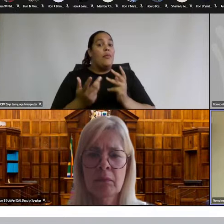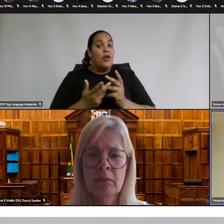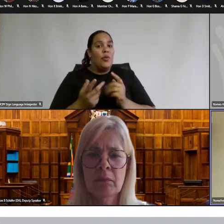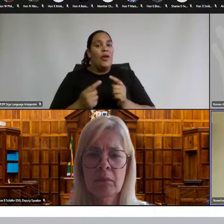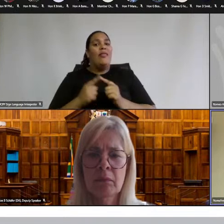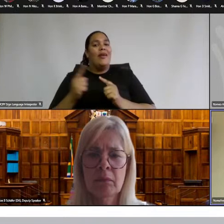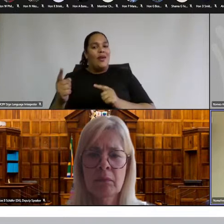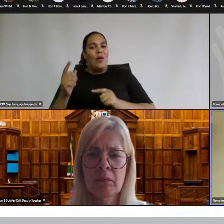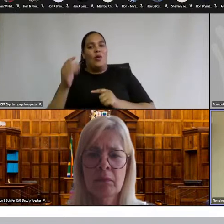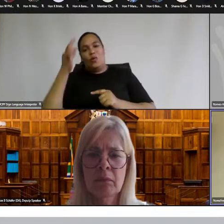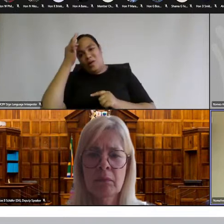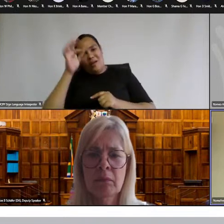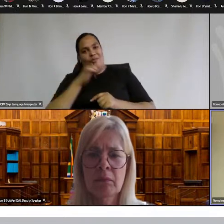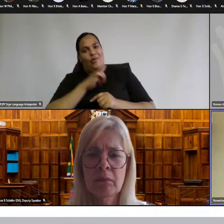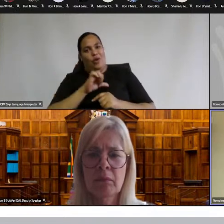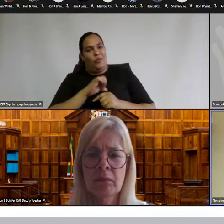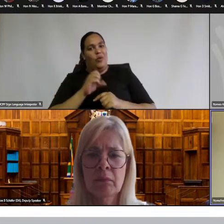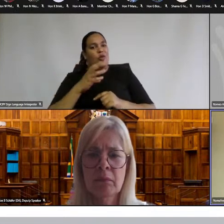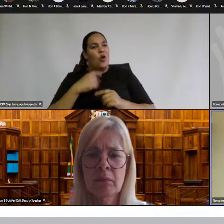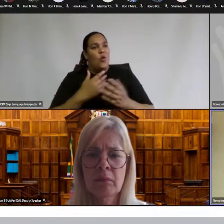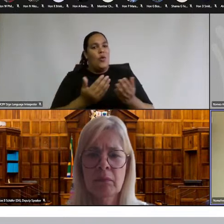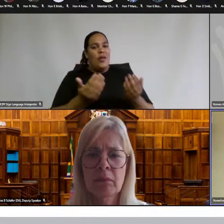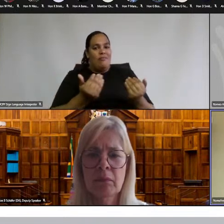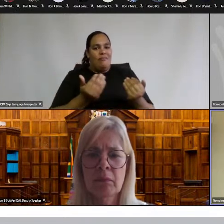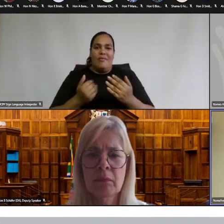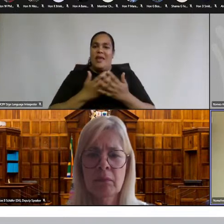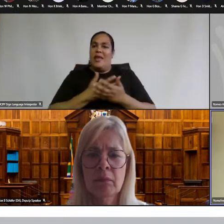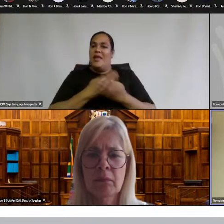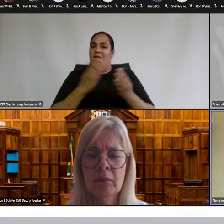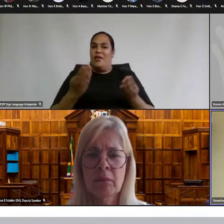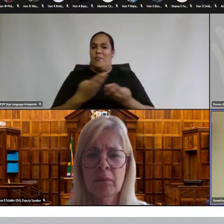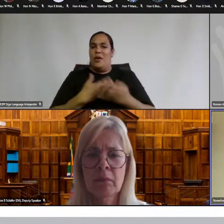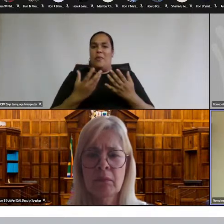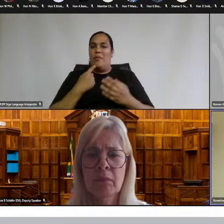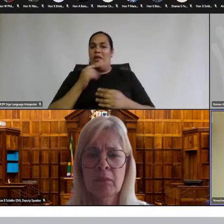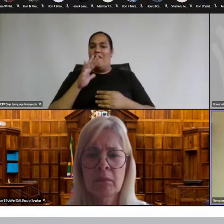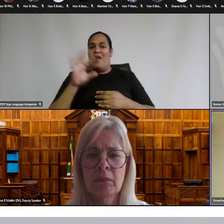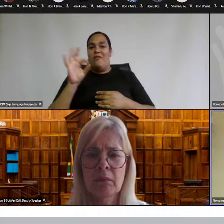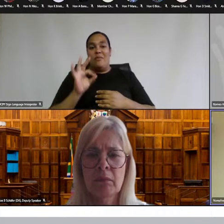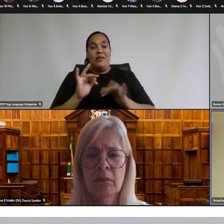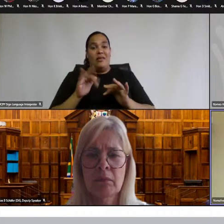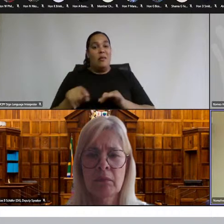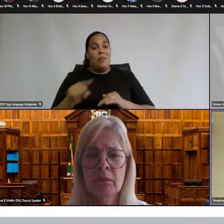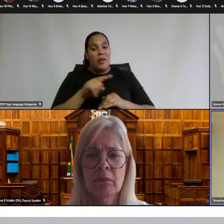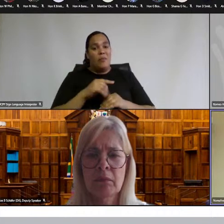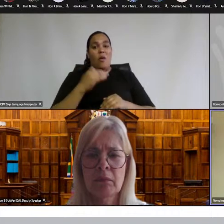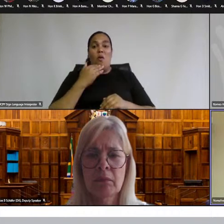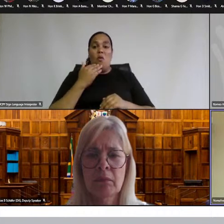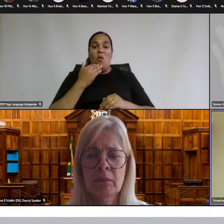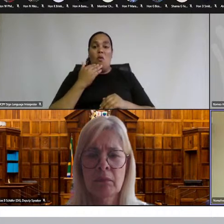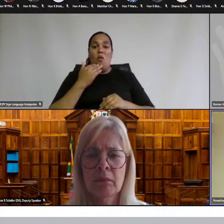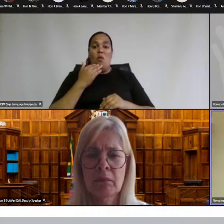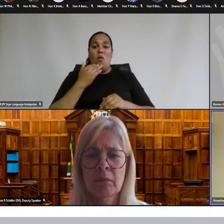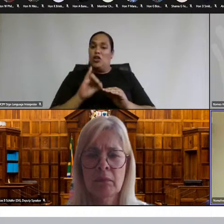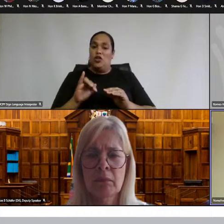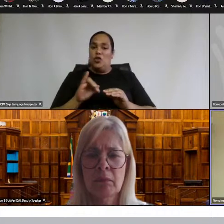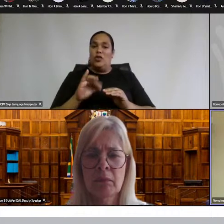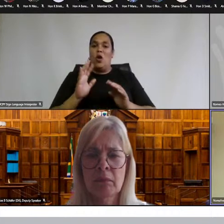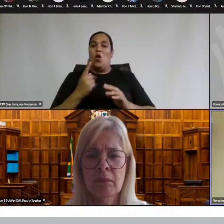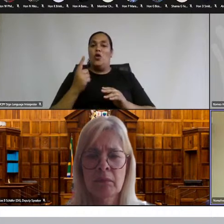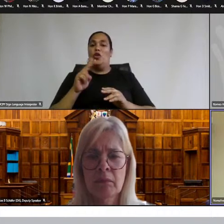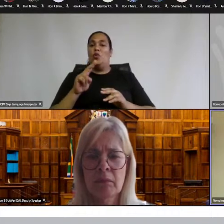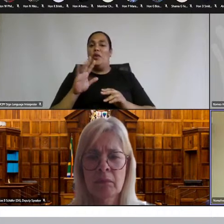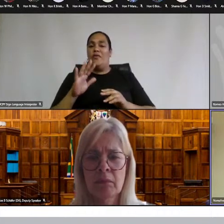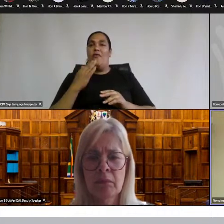those people. So we absorb everyone, in as much as that might have 75% of the population who are uninsured, only 25 who